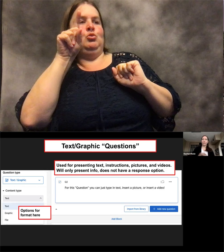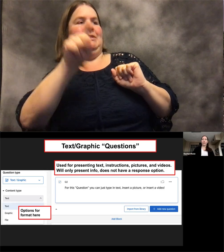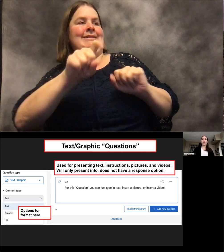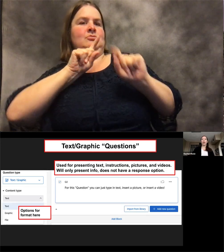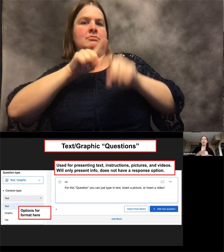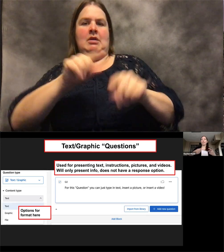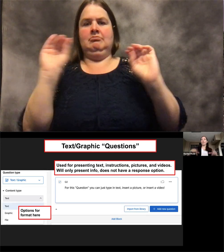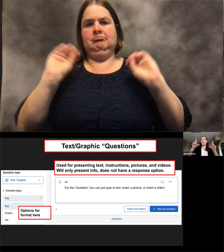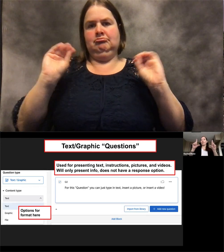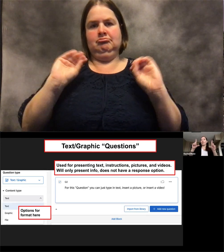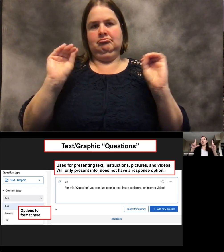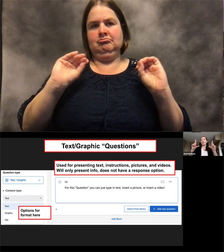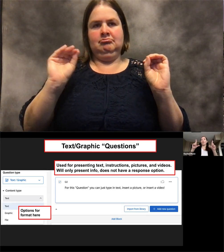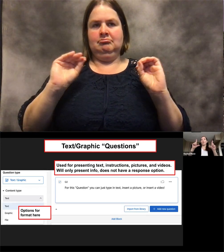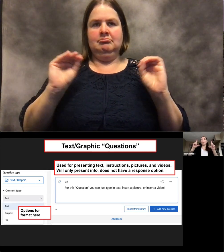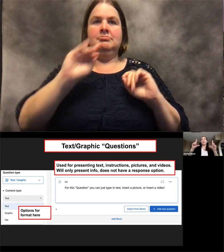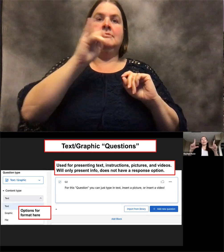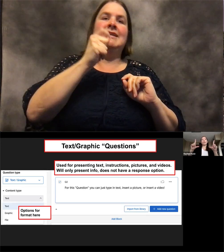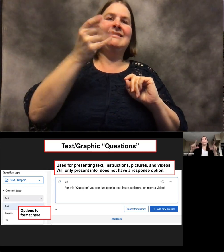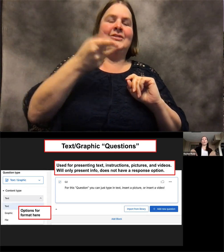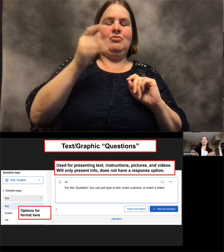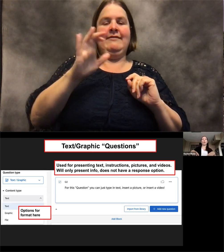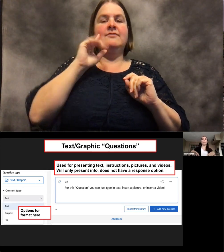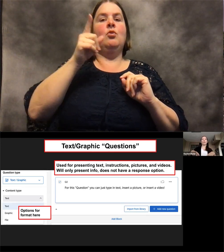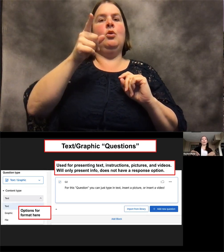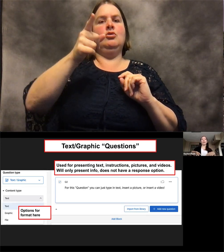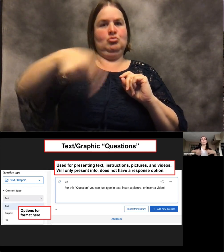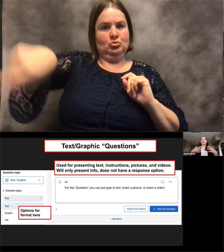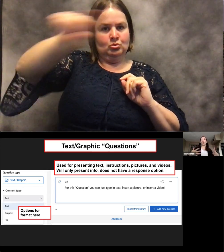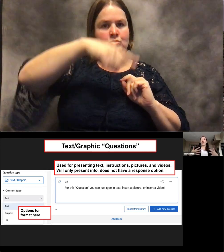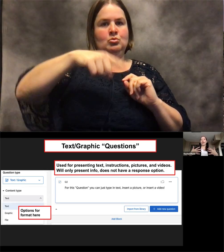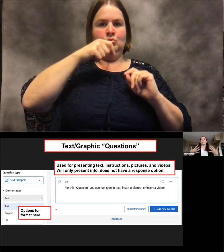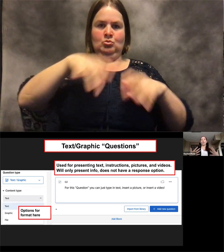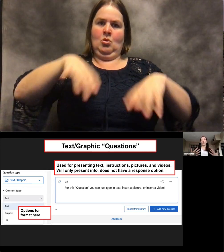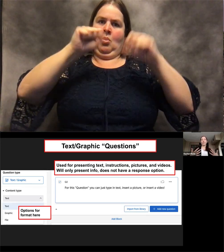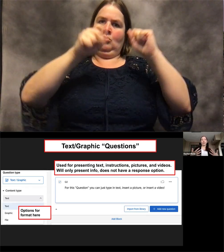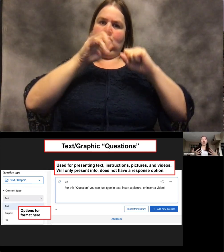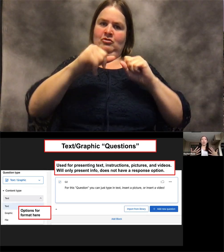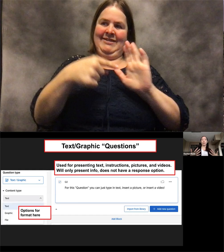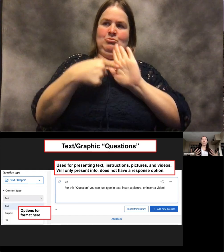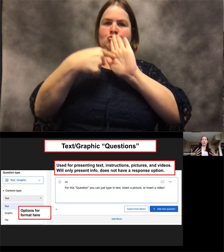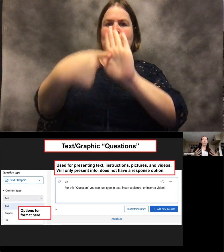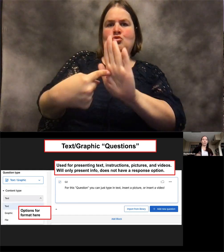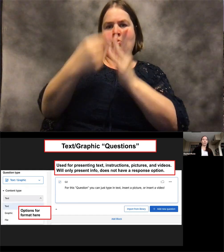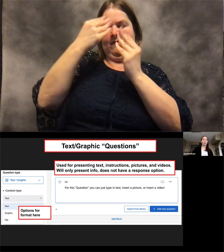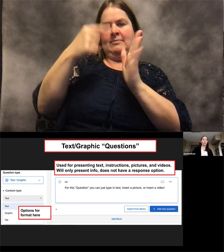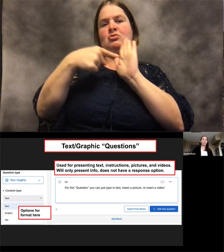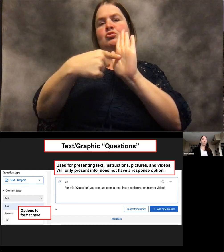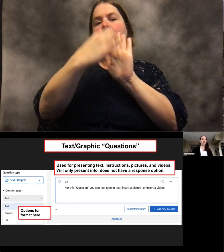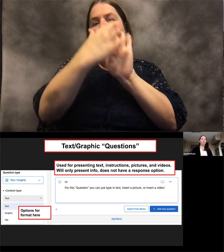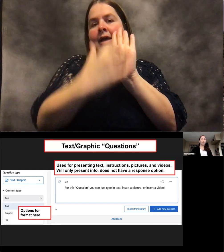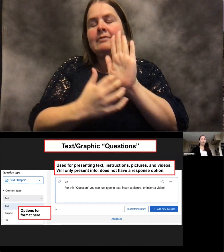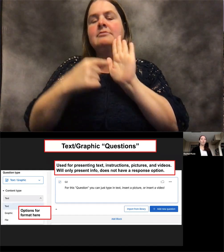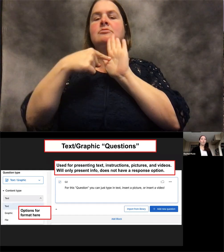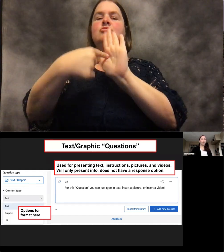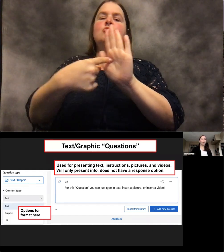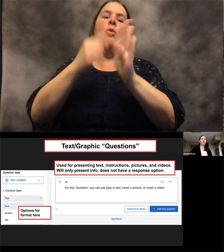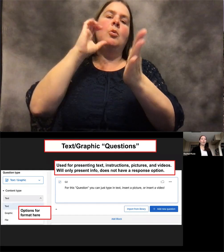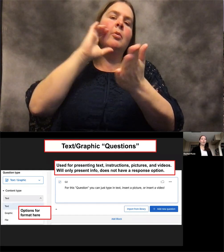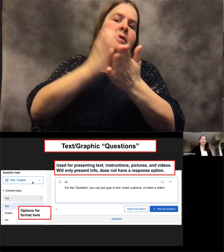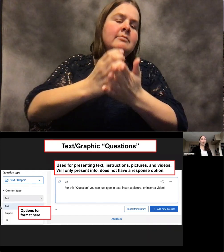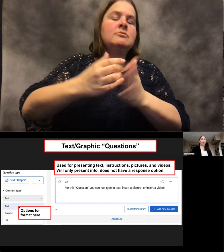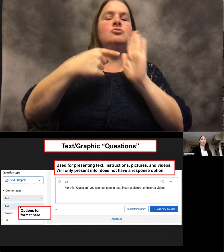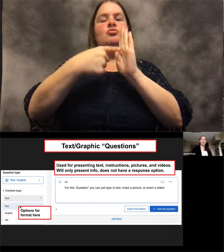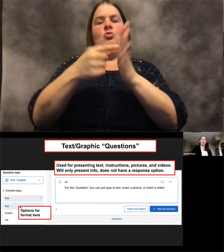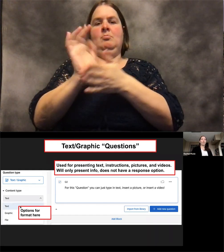respond. It's basically there to present information such as text or graphics or a movie.